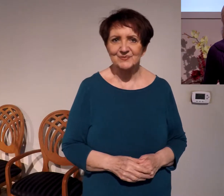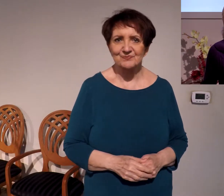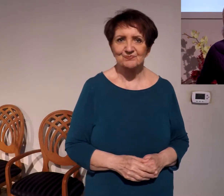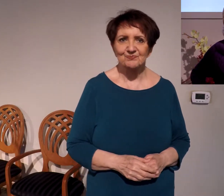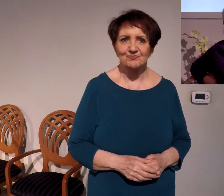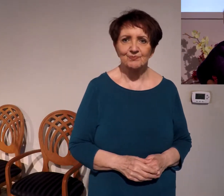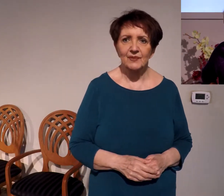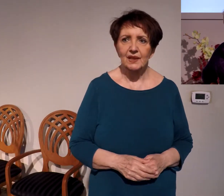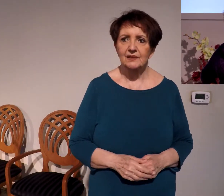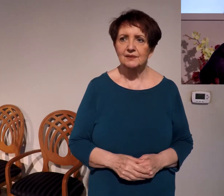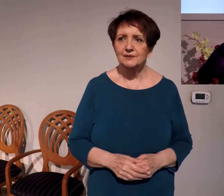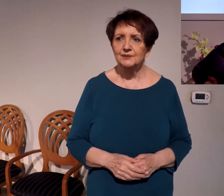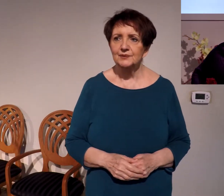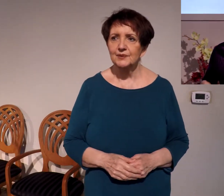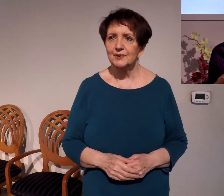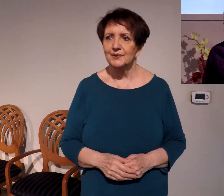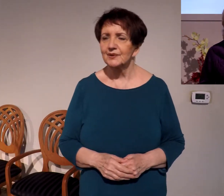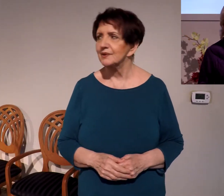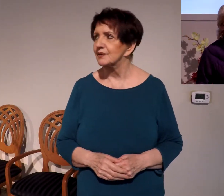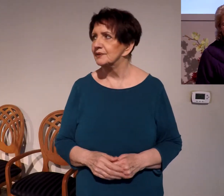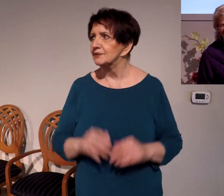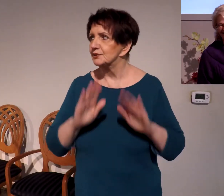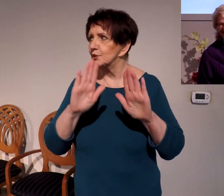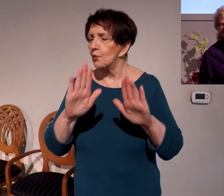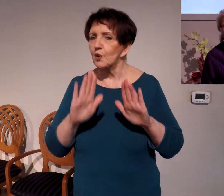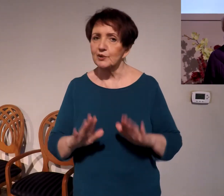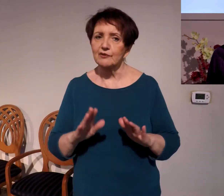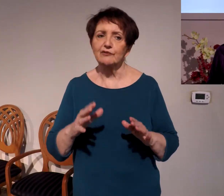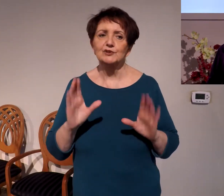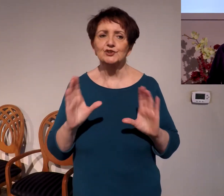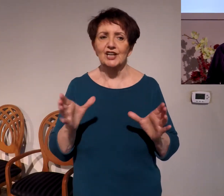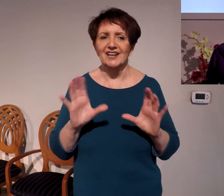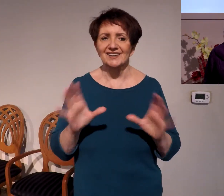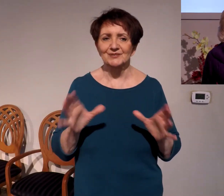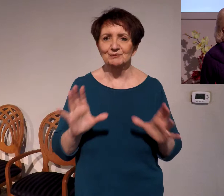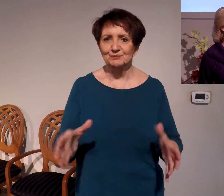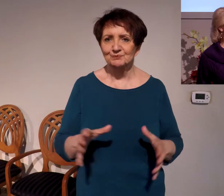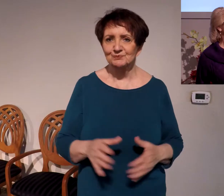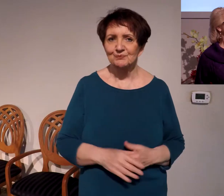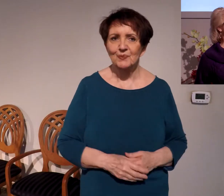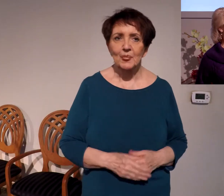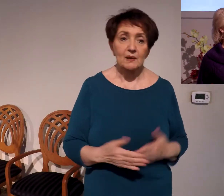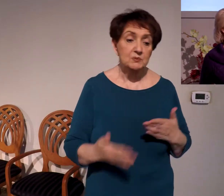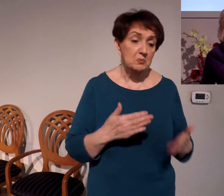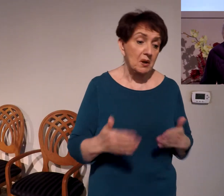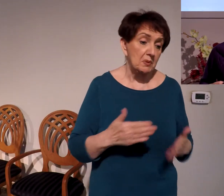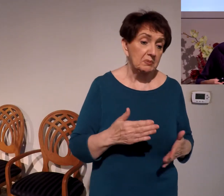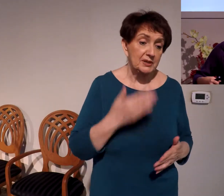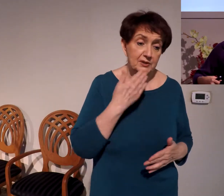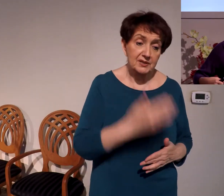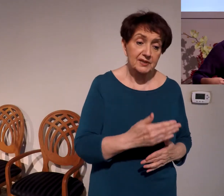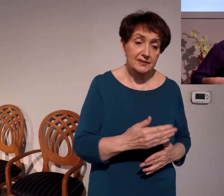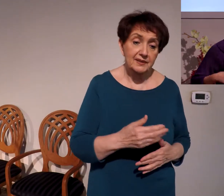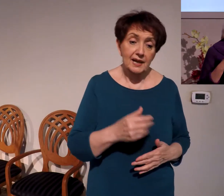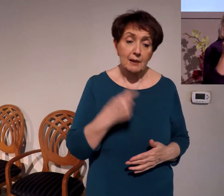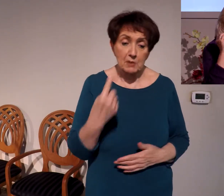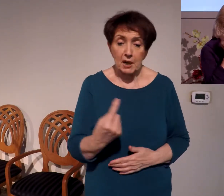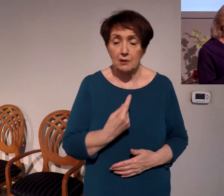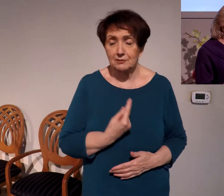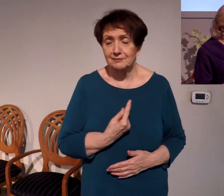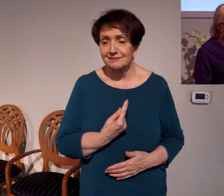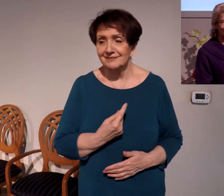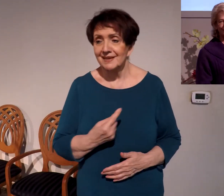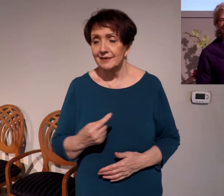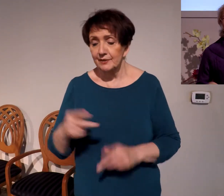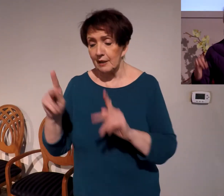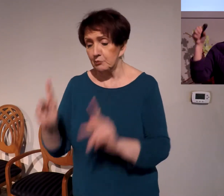know how fabulous the dialogue is, actually, to tell you the truth. Probably just as well I can get it all out in the shower and that person